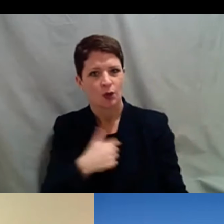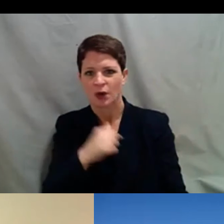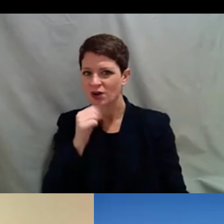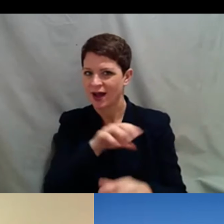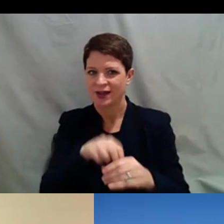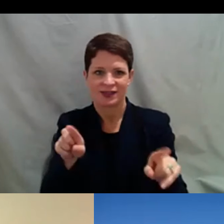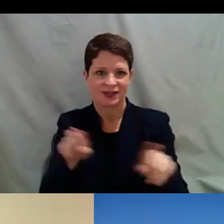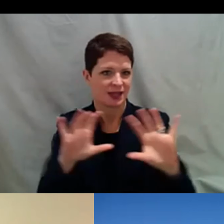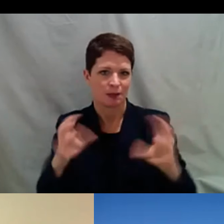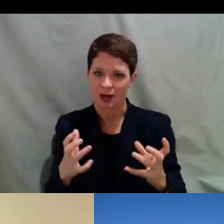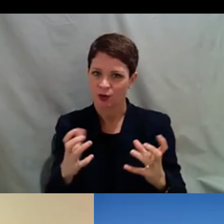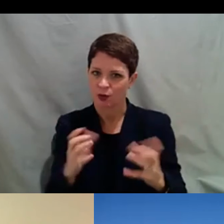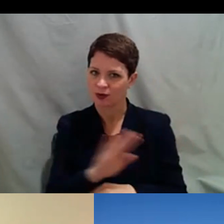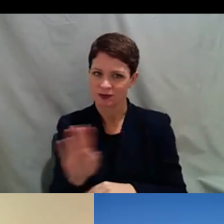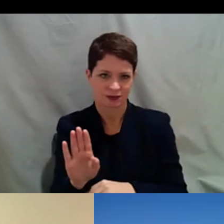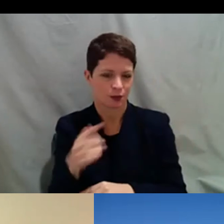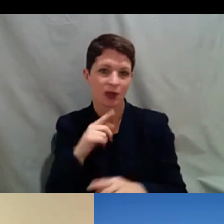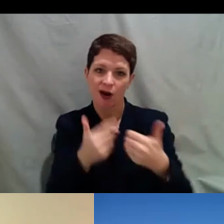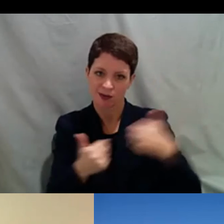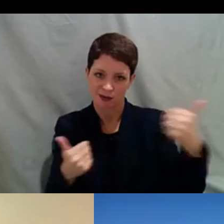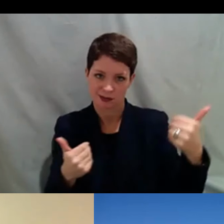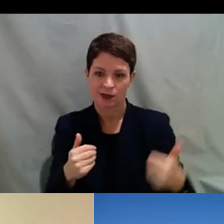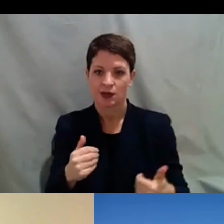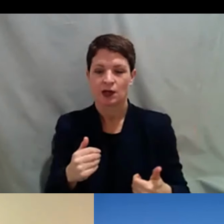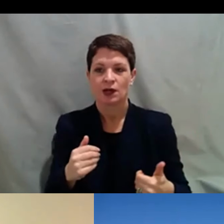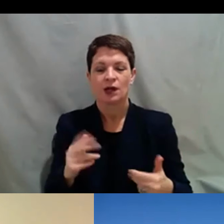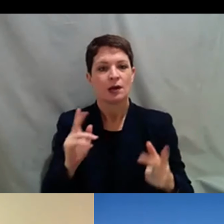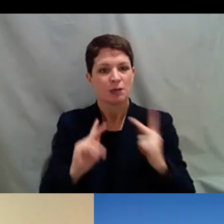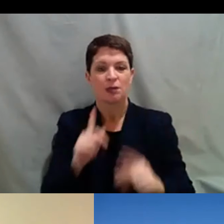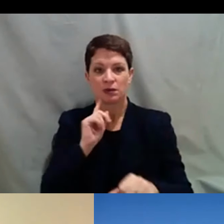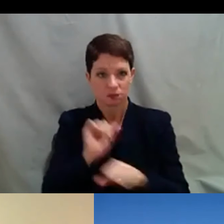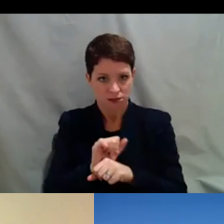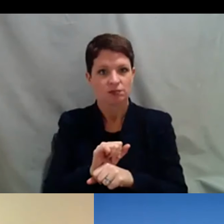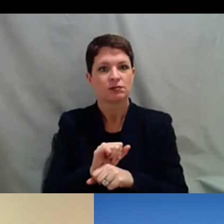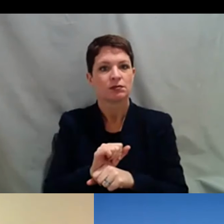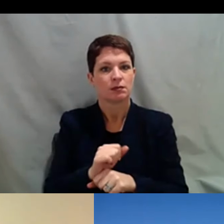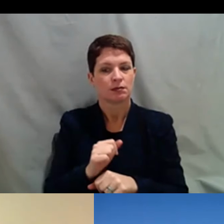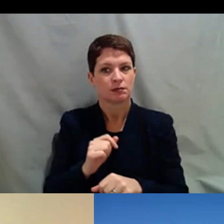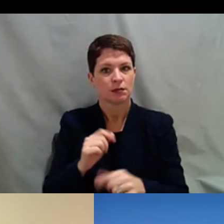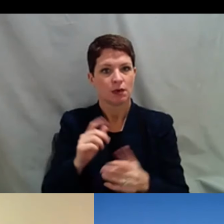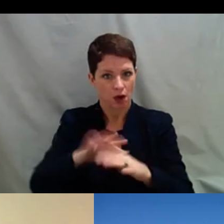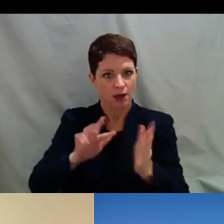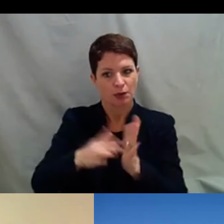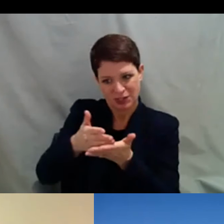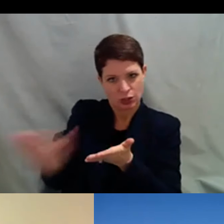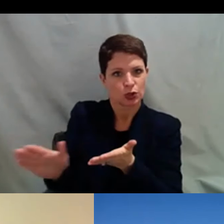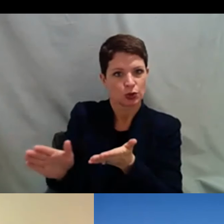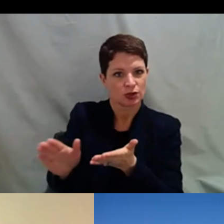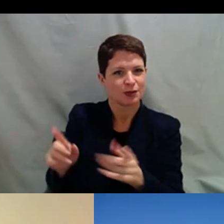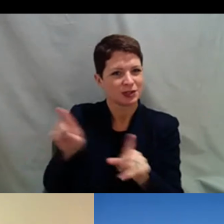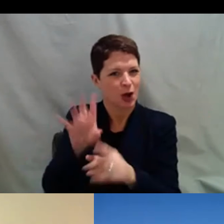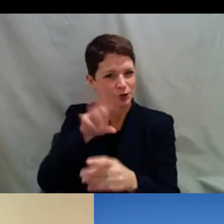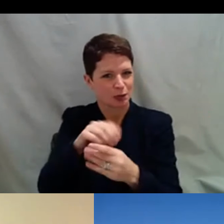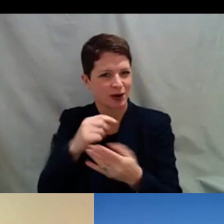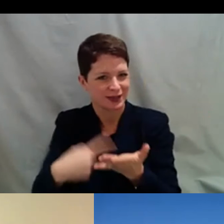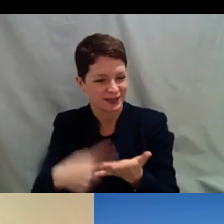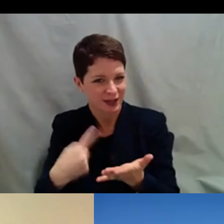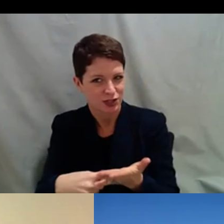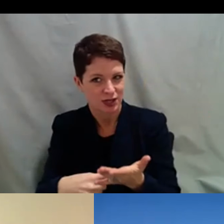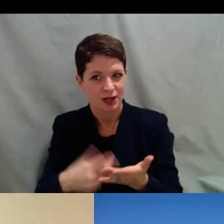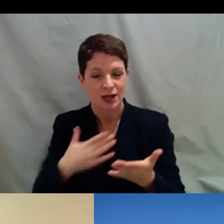this category of those who are rightfully mentally excluded was also part of it. So my